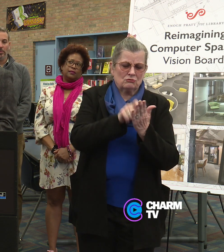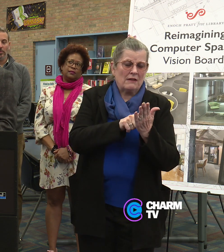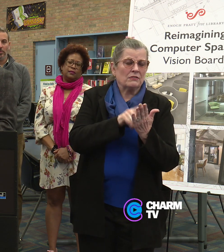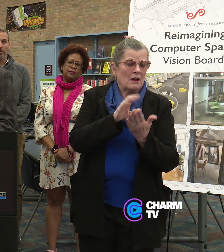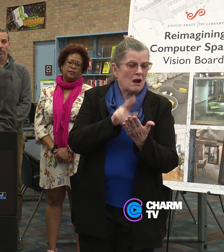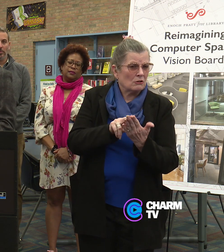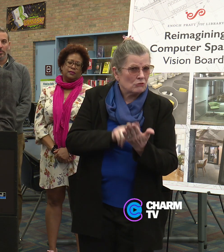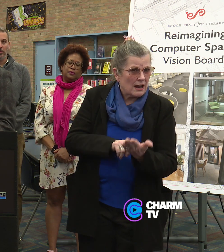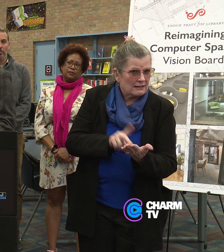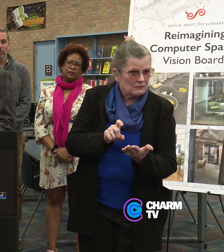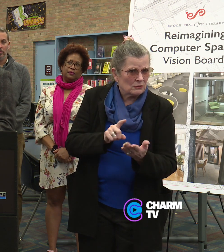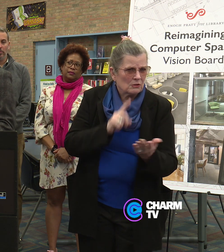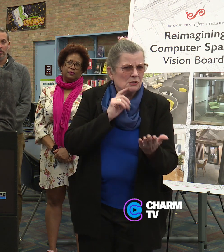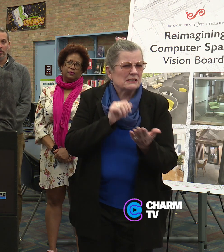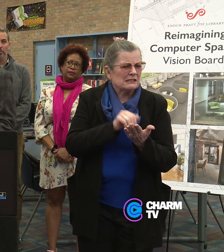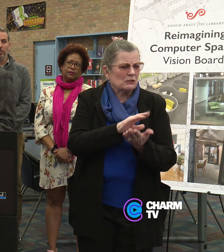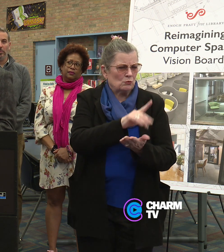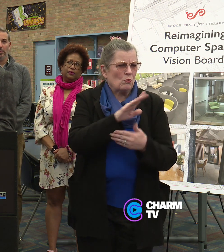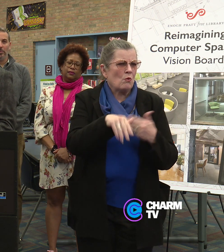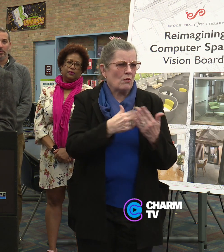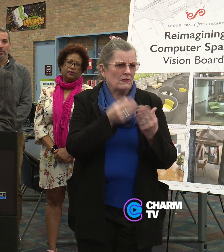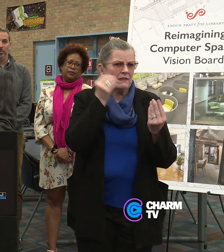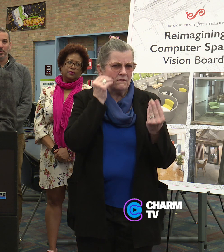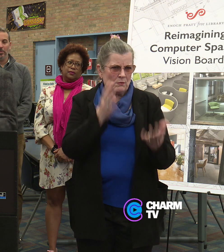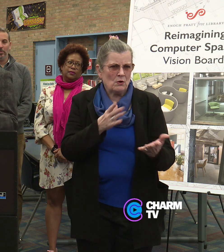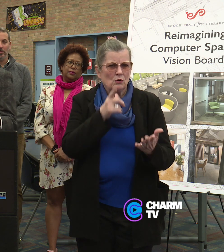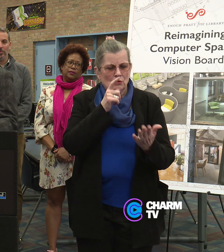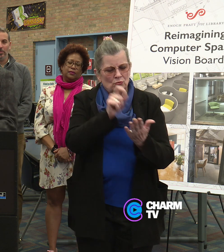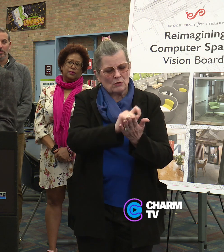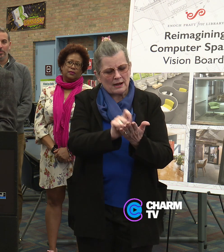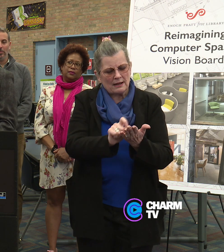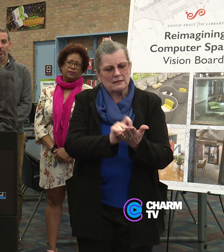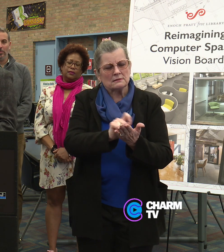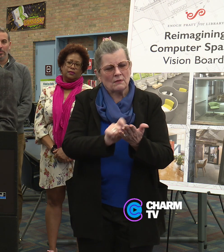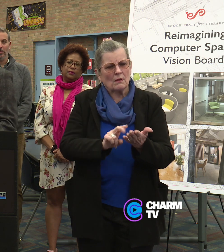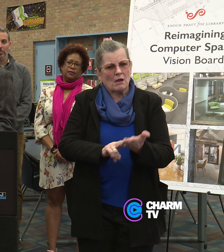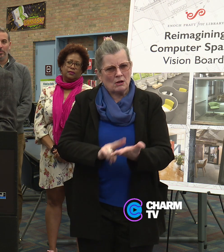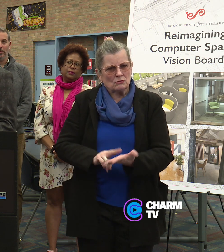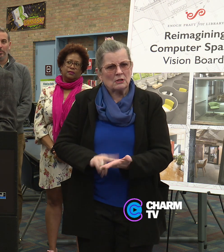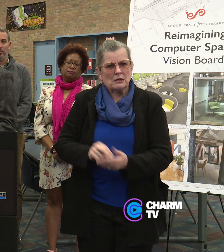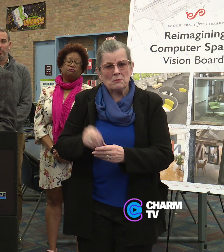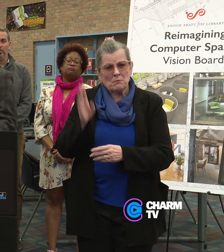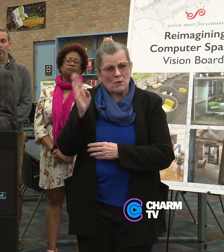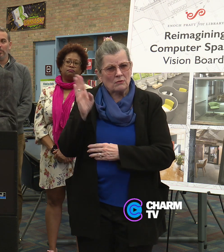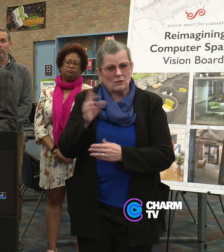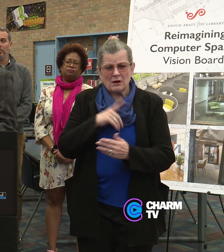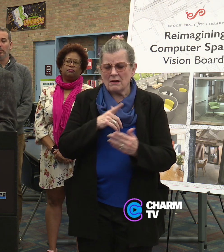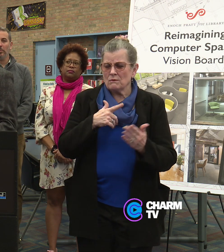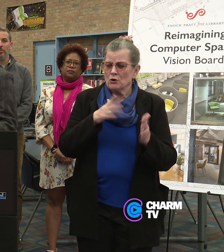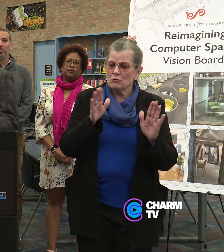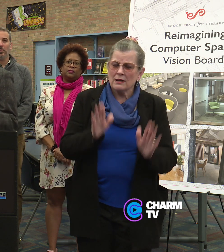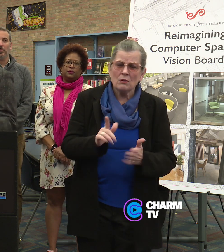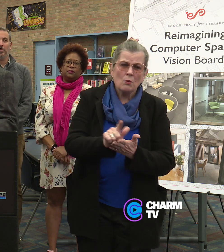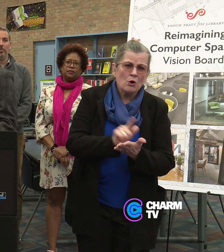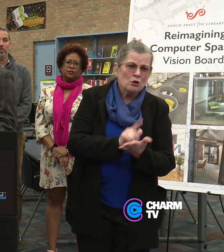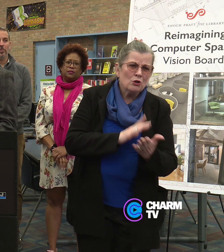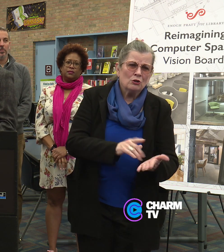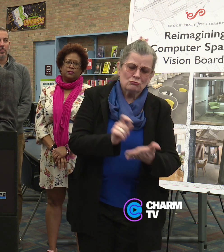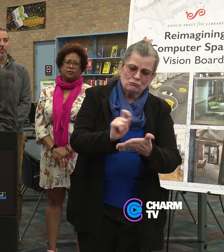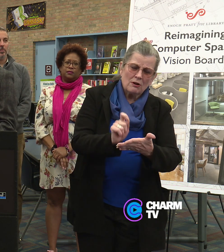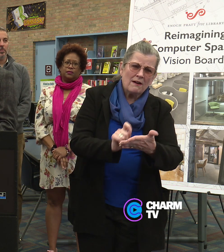all that information. You know who drafts contracts in the city of Baltimore. We have great lawyers in the city of Baltimore that do that great work. We have